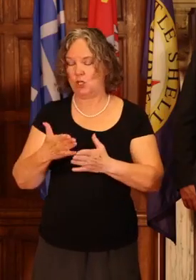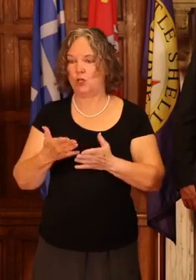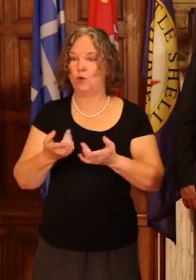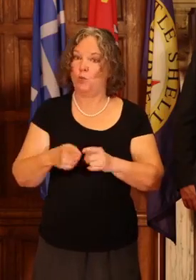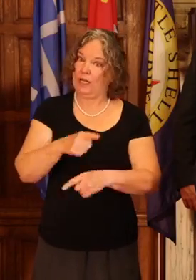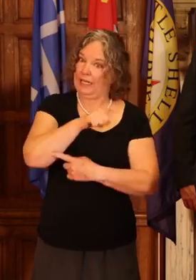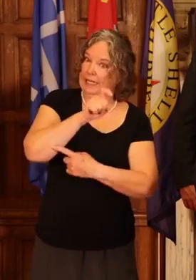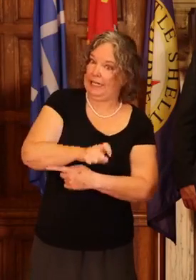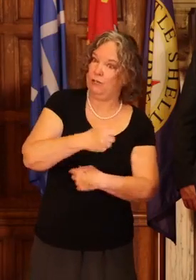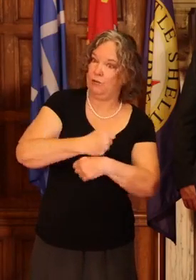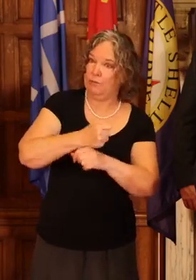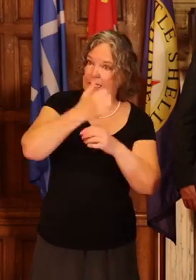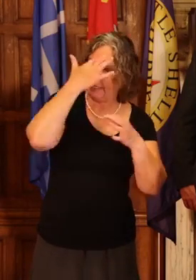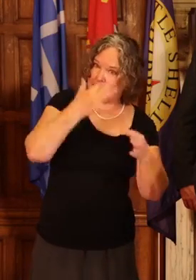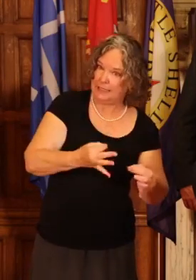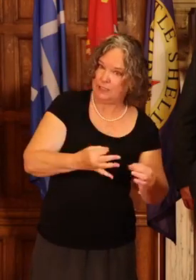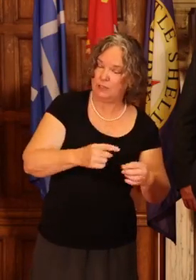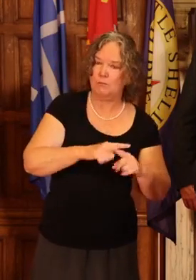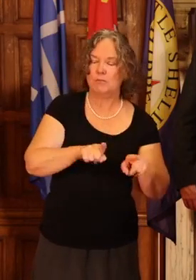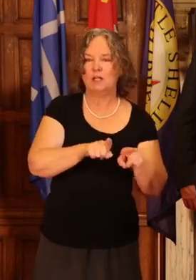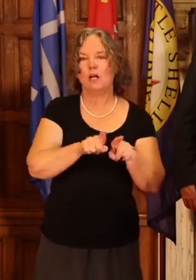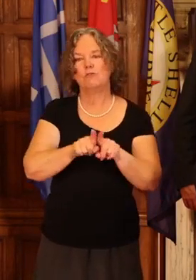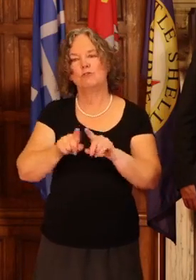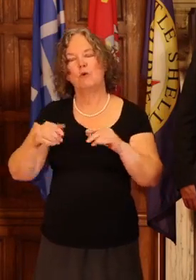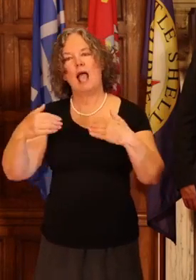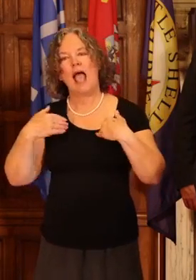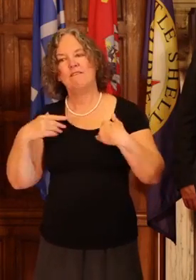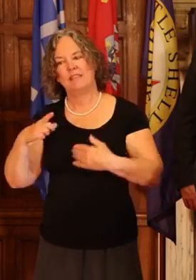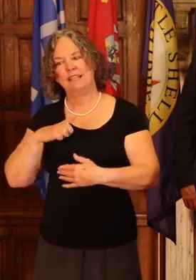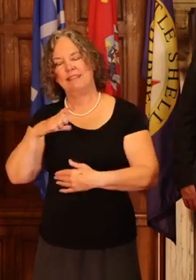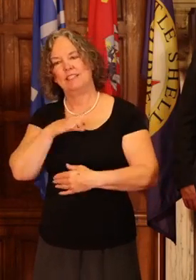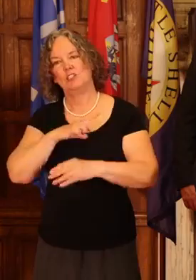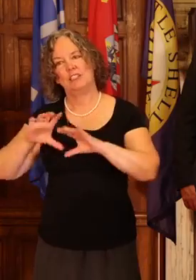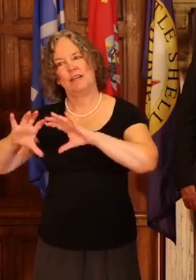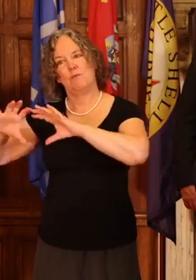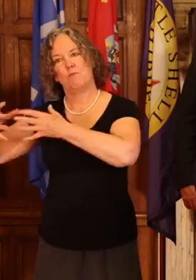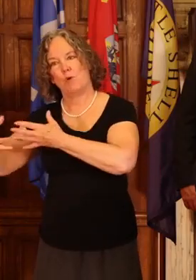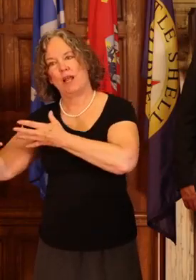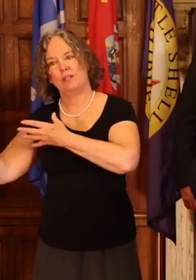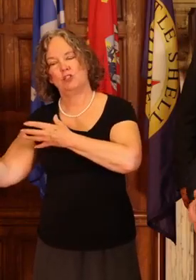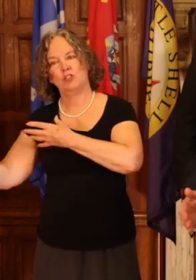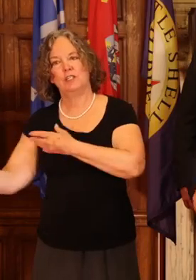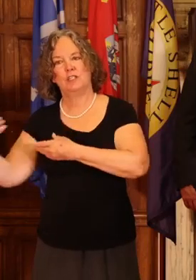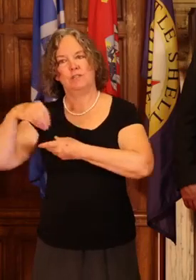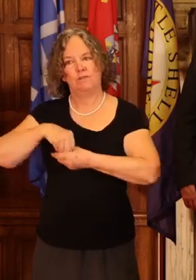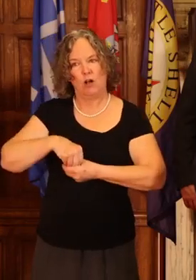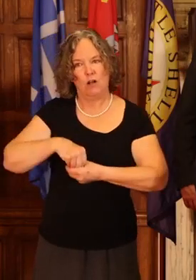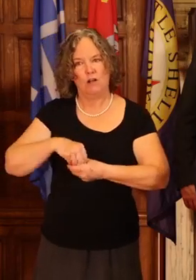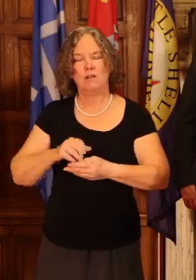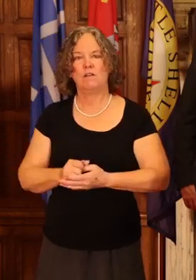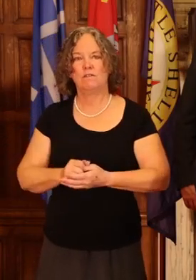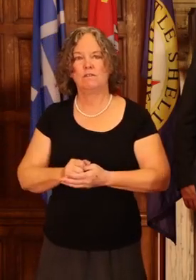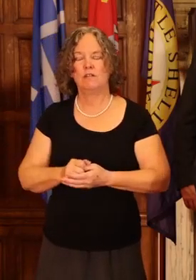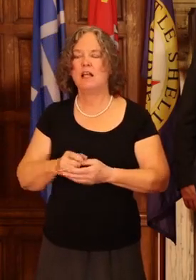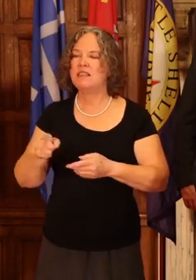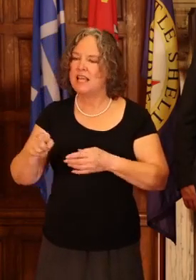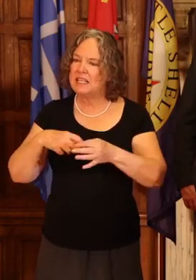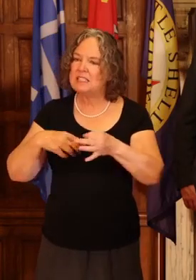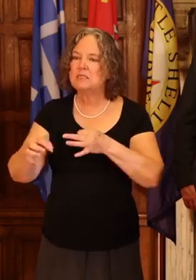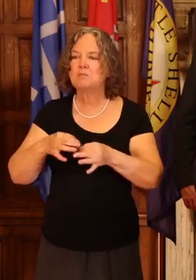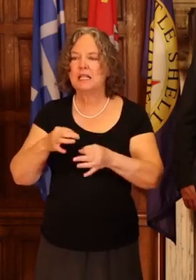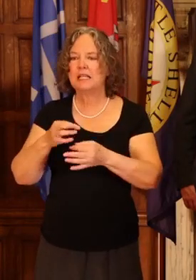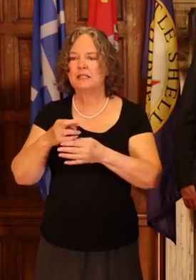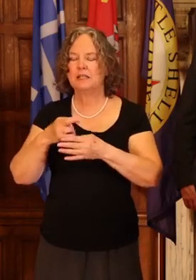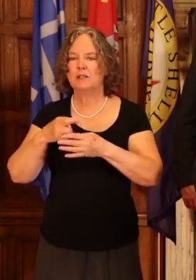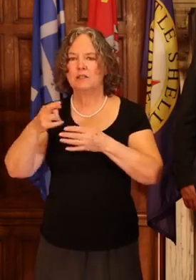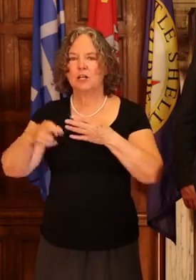also to be able to have the legislative branch inserted into that. And they did a great job of explaining ramifications on some of those